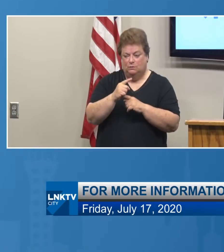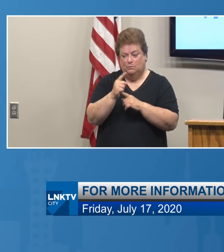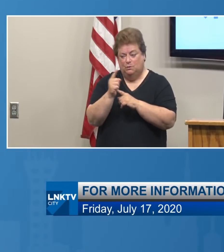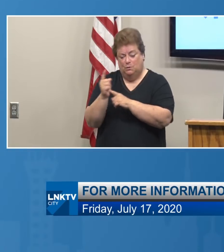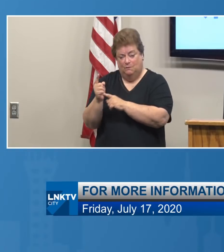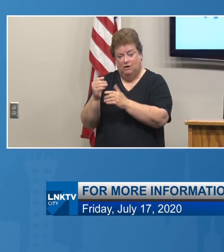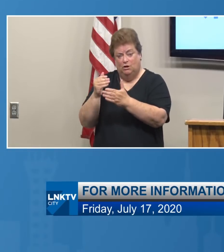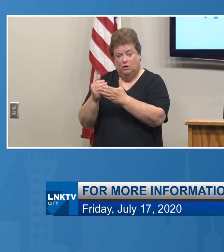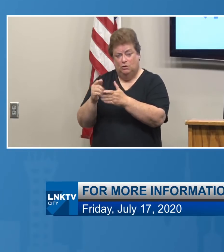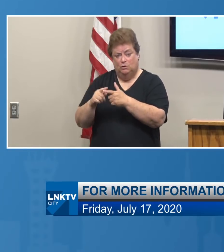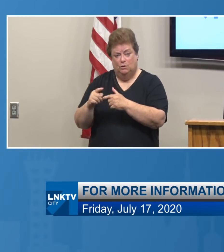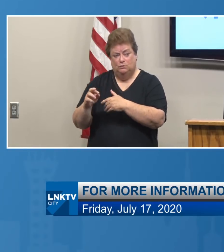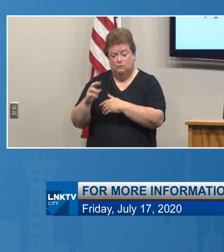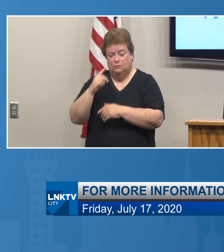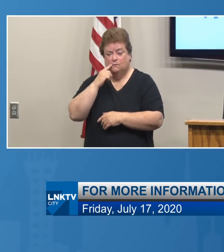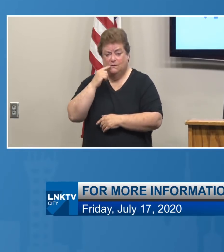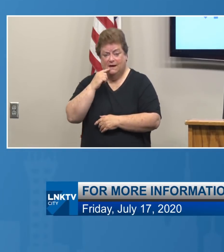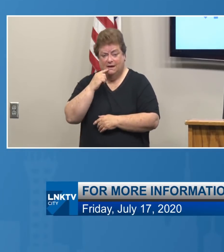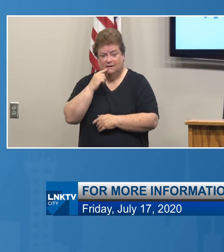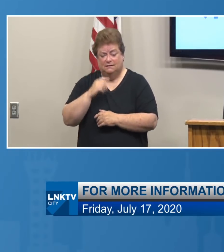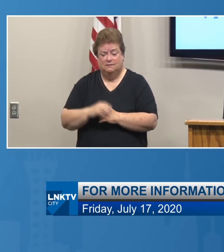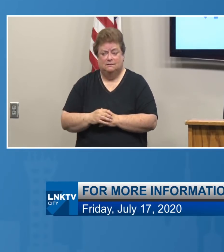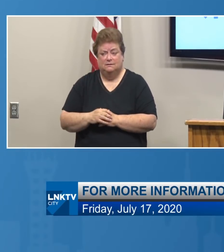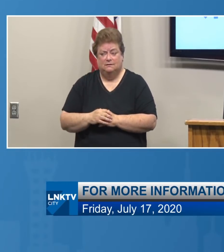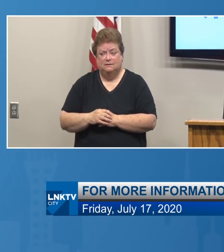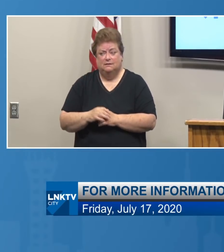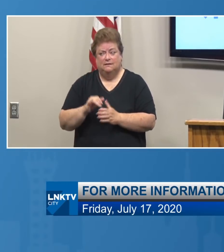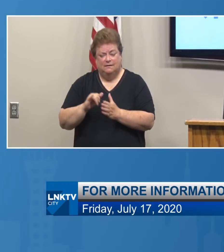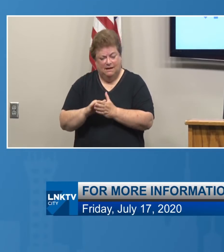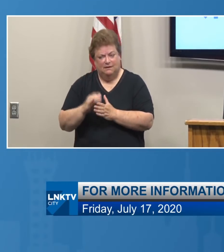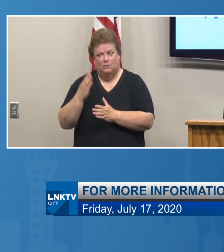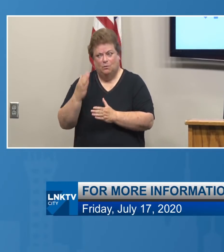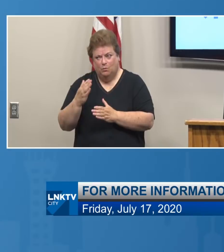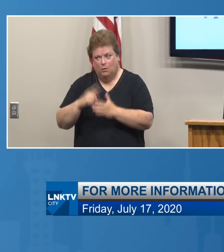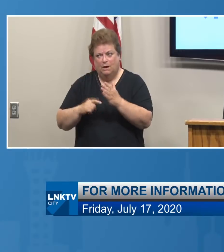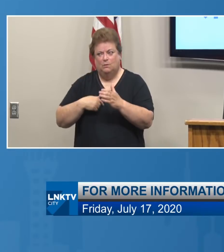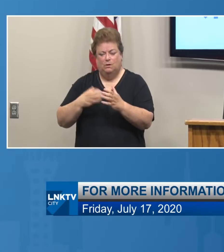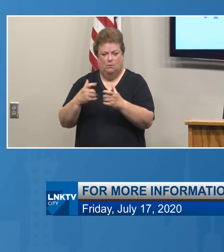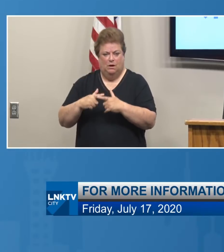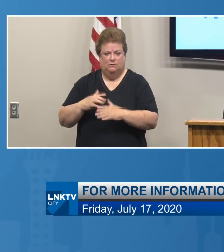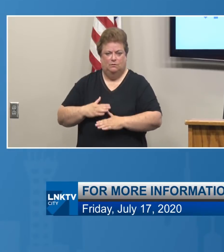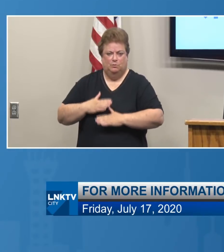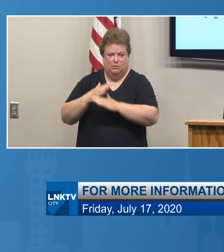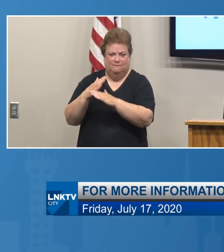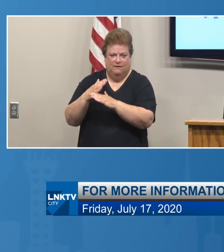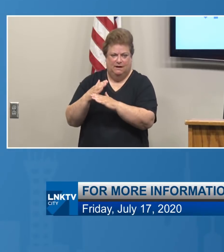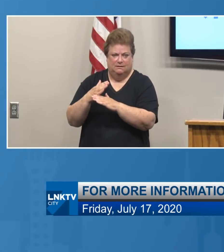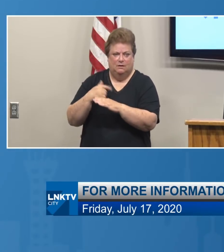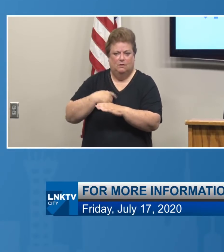severe risk level. This is exactly what we want to prevent, and we need the